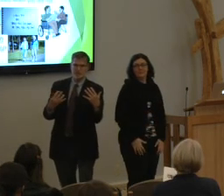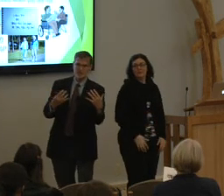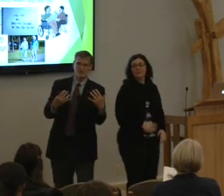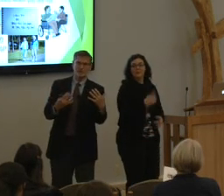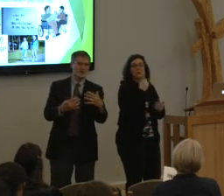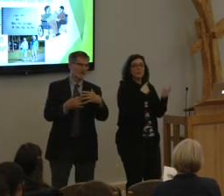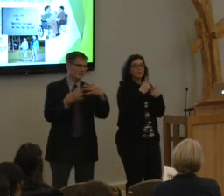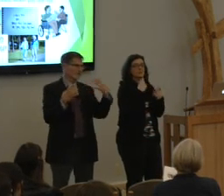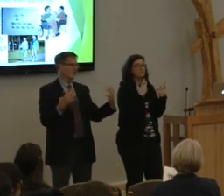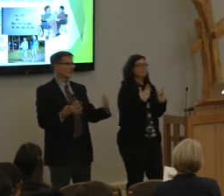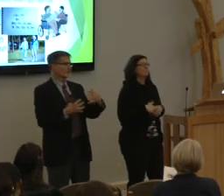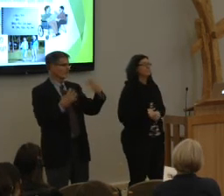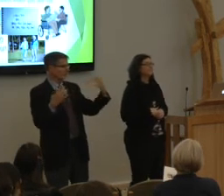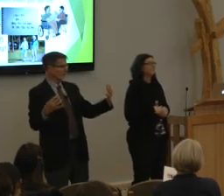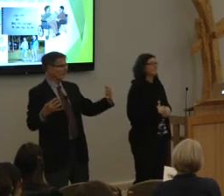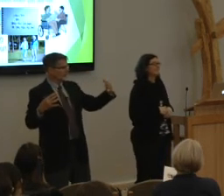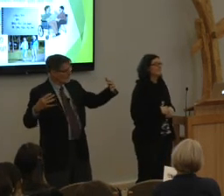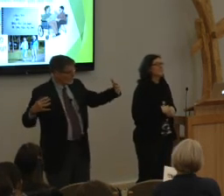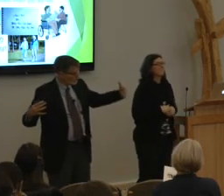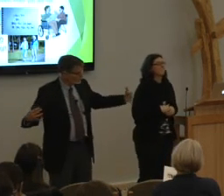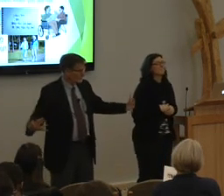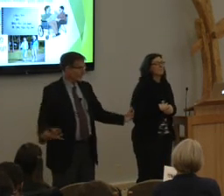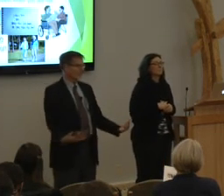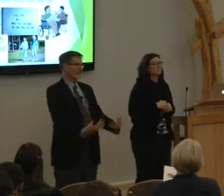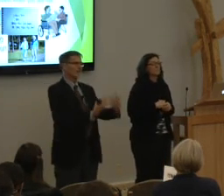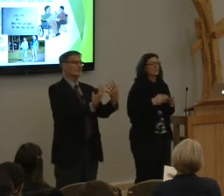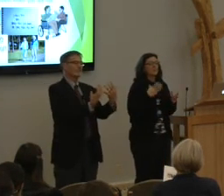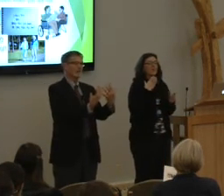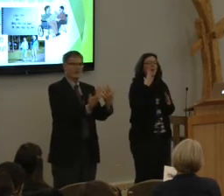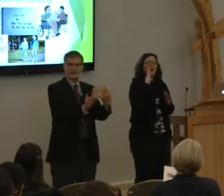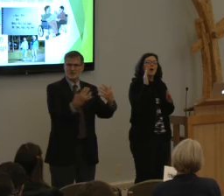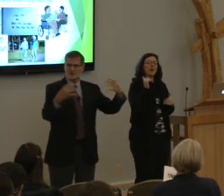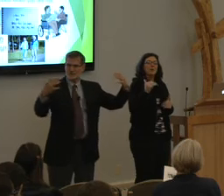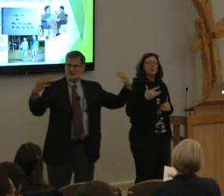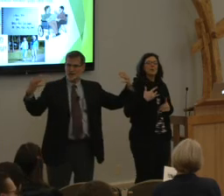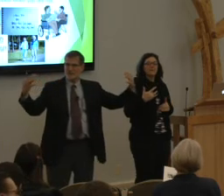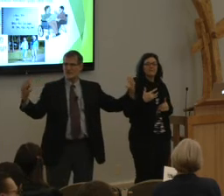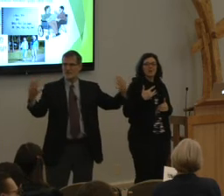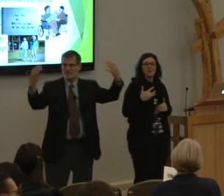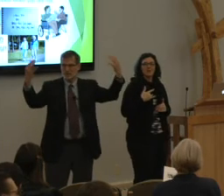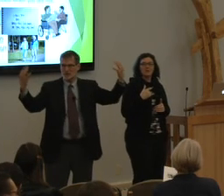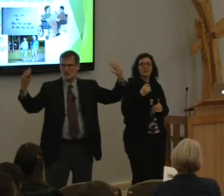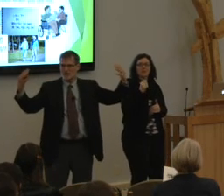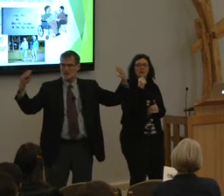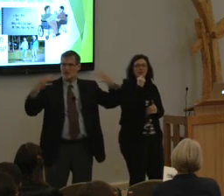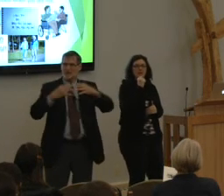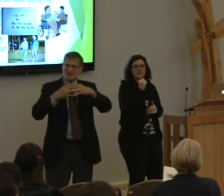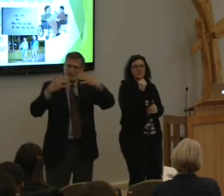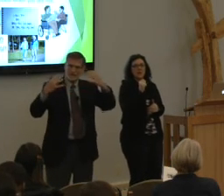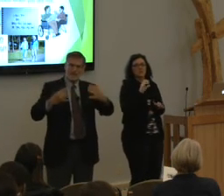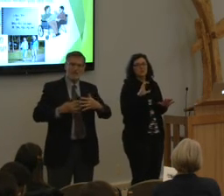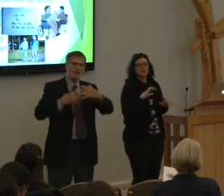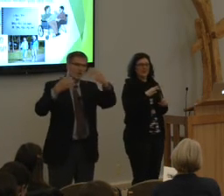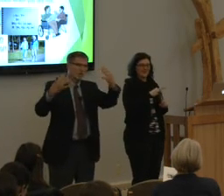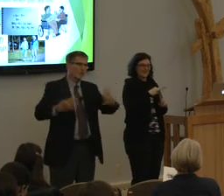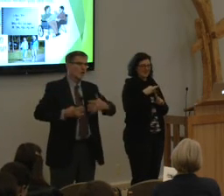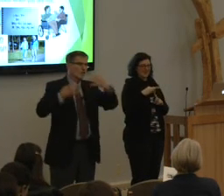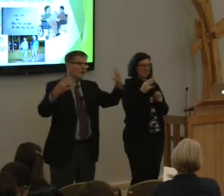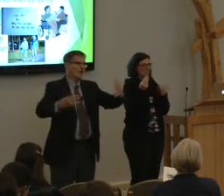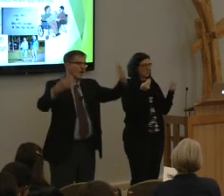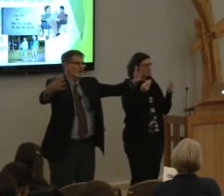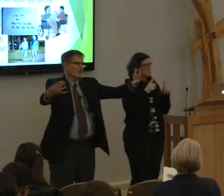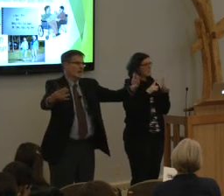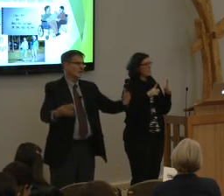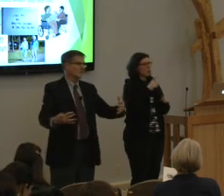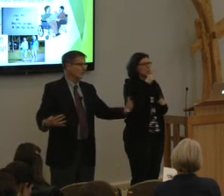some questions. But that's some of the kind of, I hope you can kind of get the feel of this, is this is not doing a special ministry, but taking who